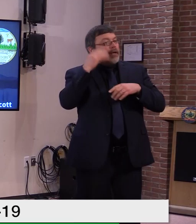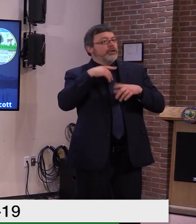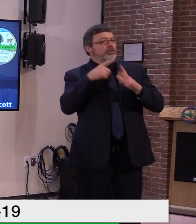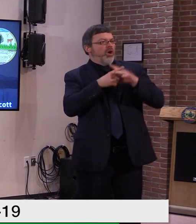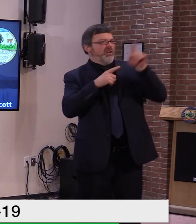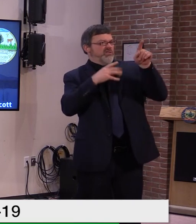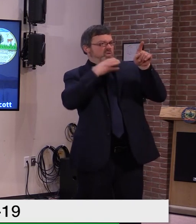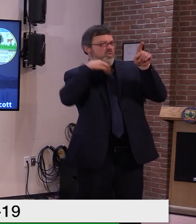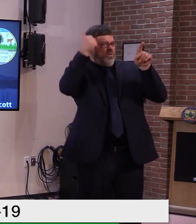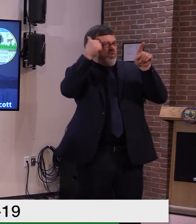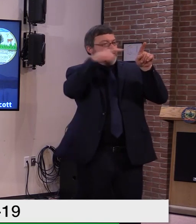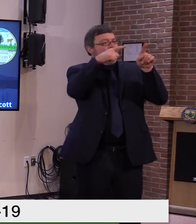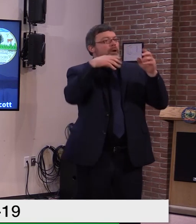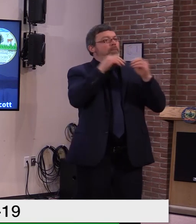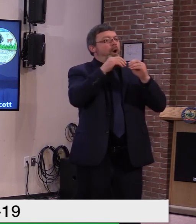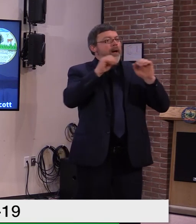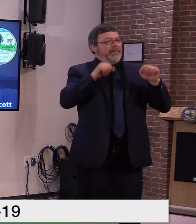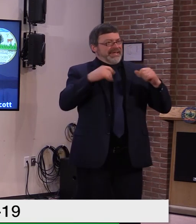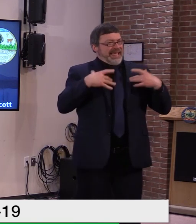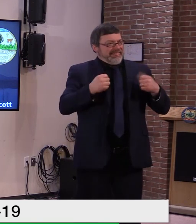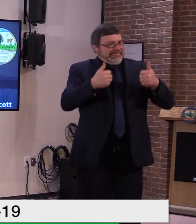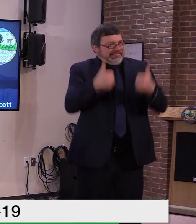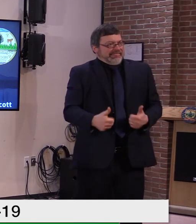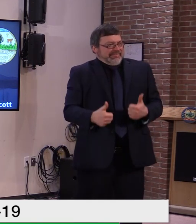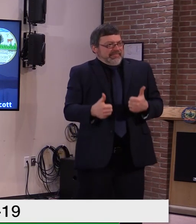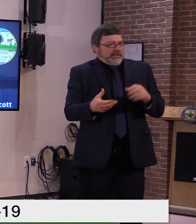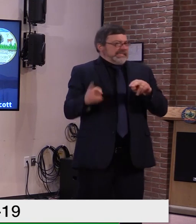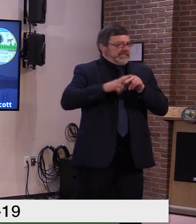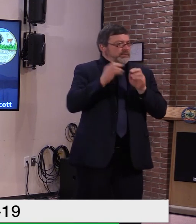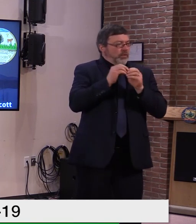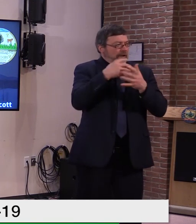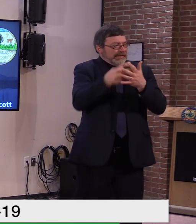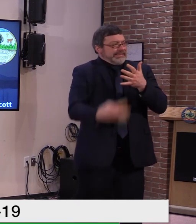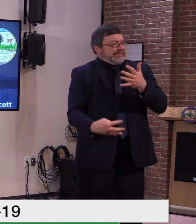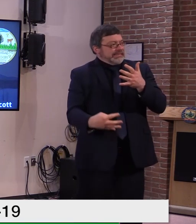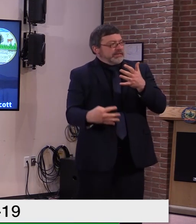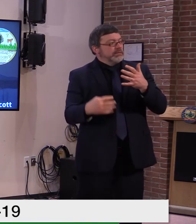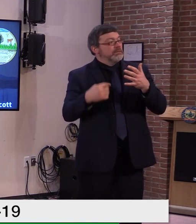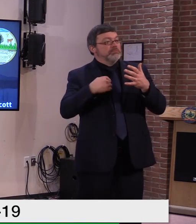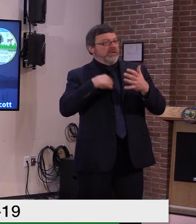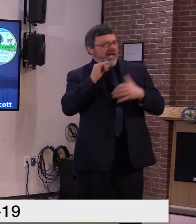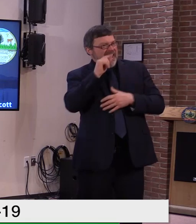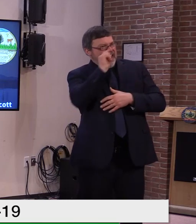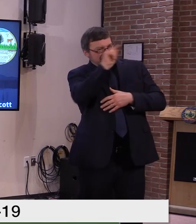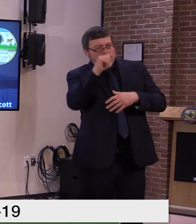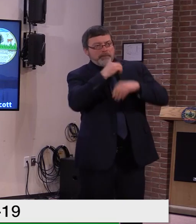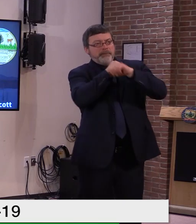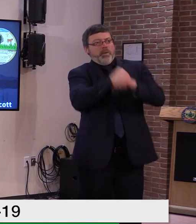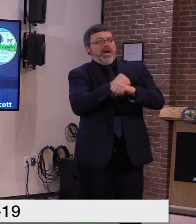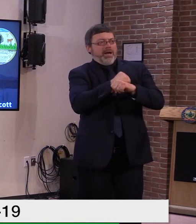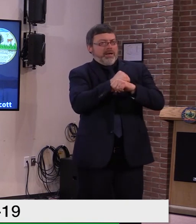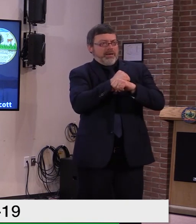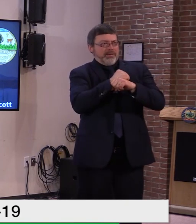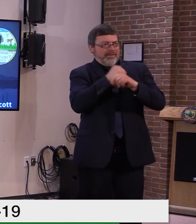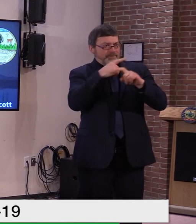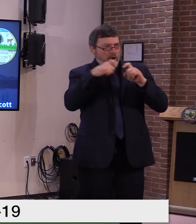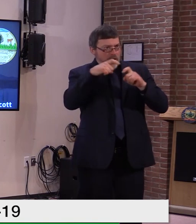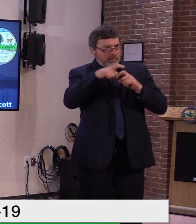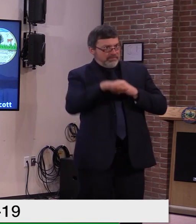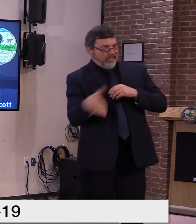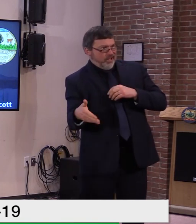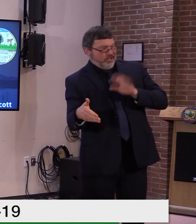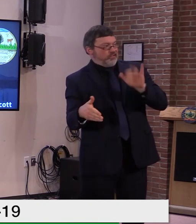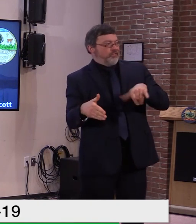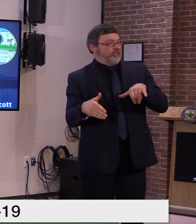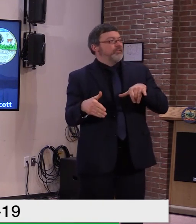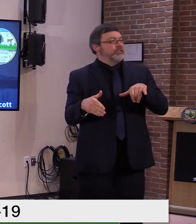protecting lives. In addition, it's the easiest way to administer and the easiest for Vermonters